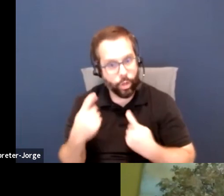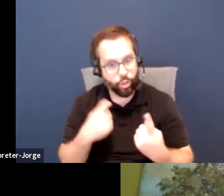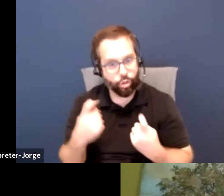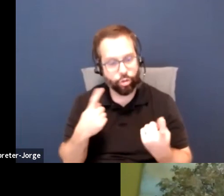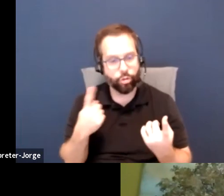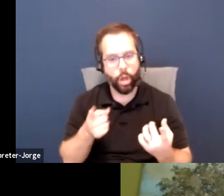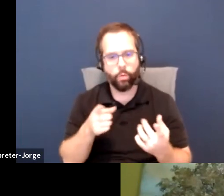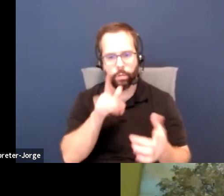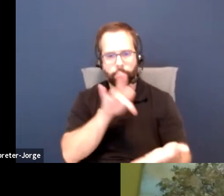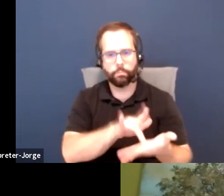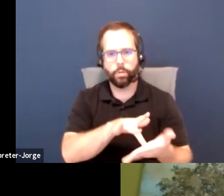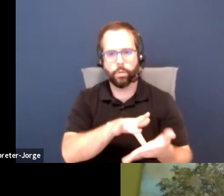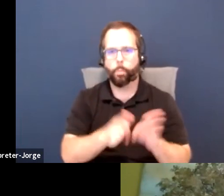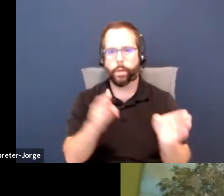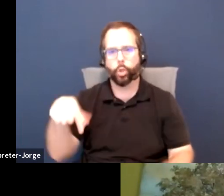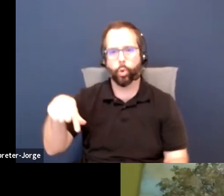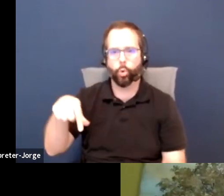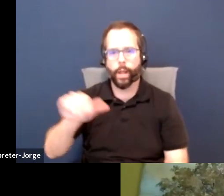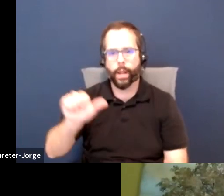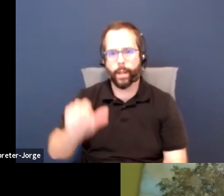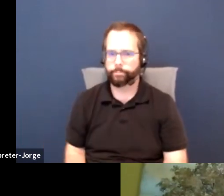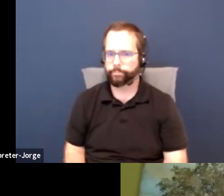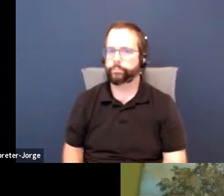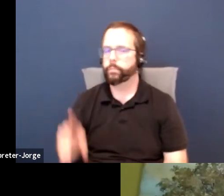And Brad, while you're doing that, I want to